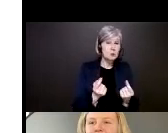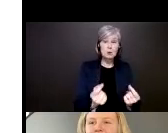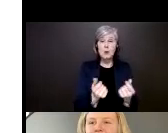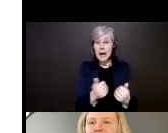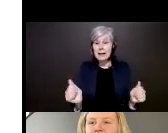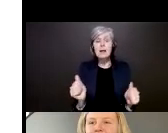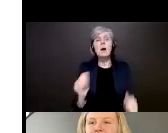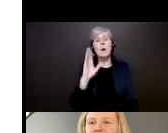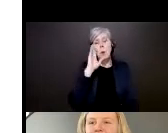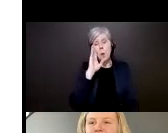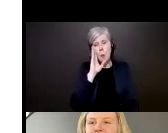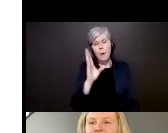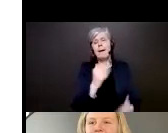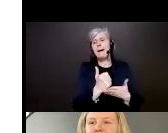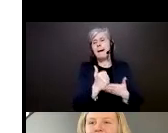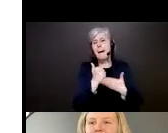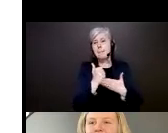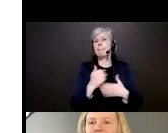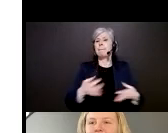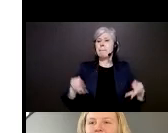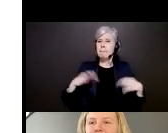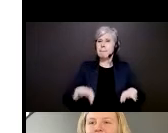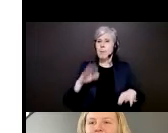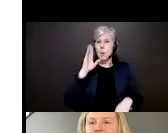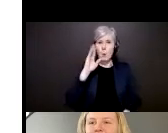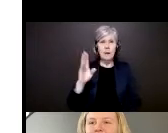to wrap up for us. Yes, there's the little pin on the map.